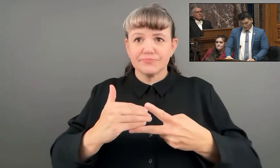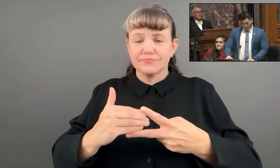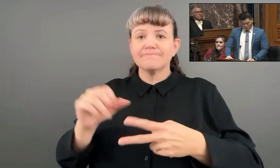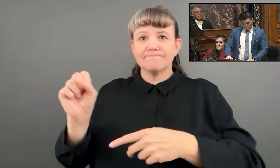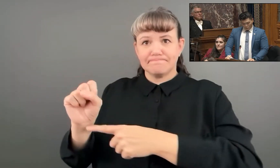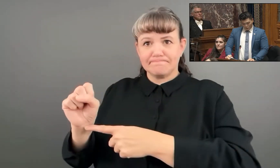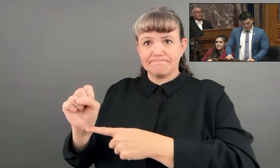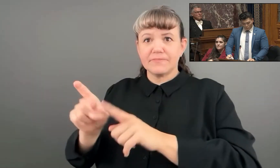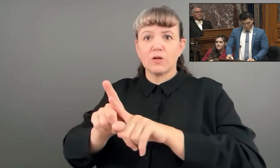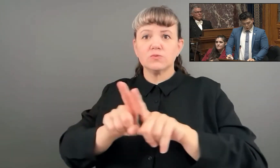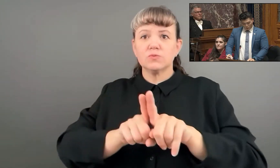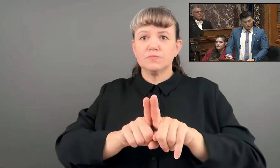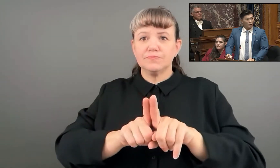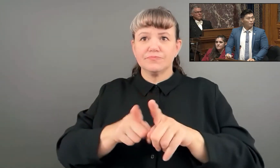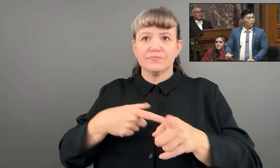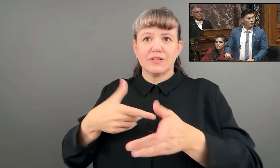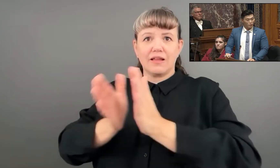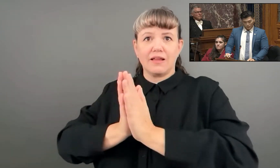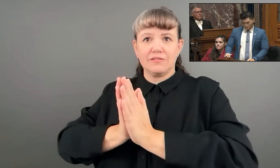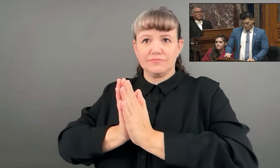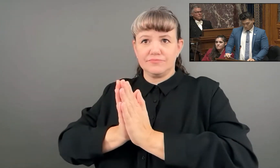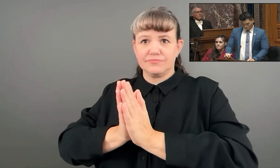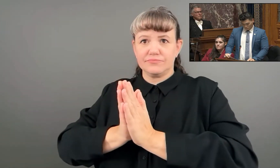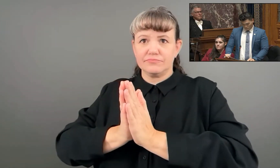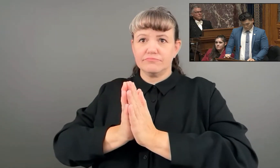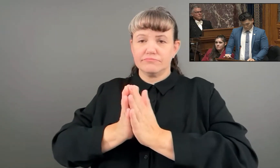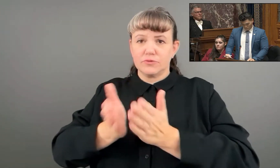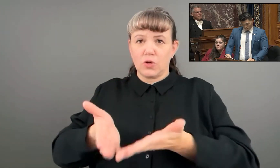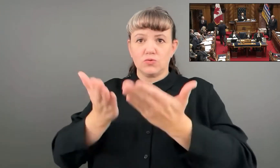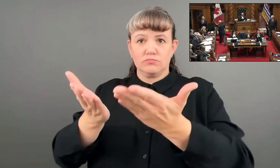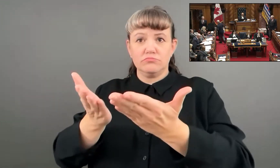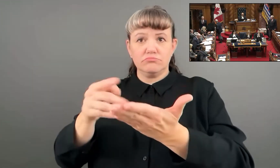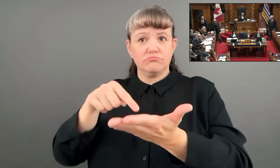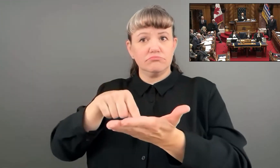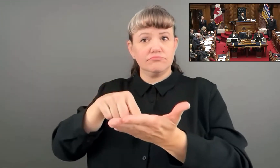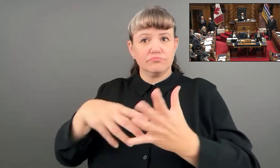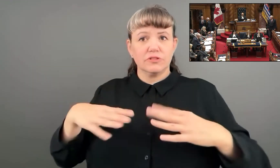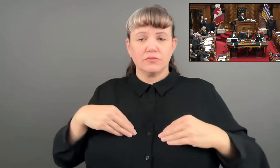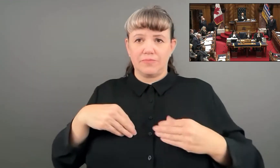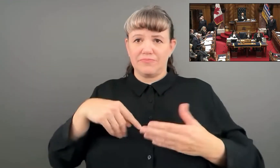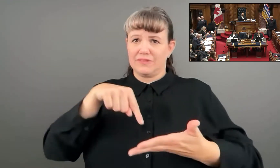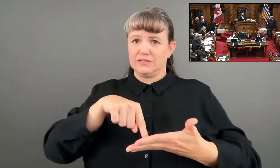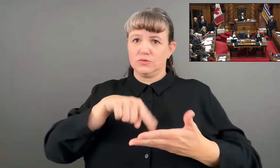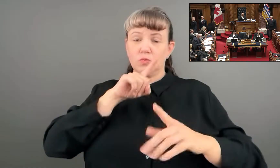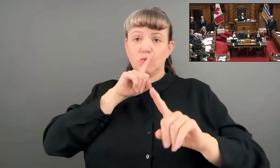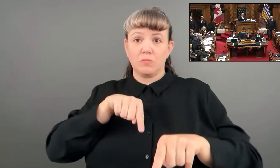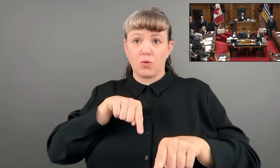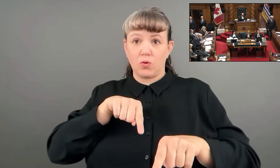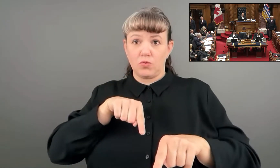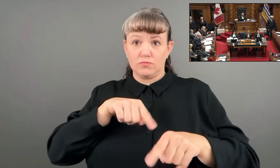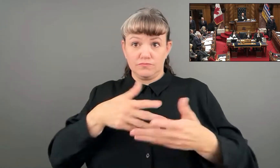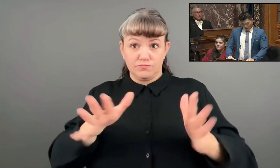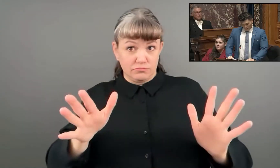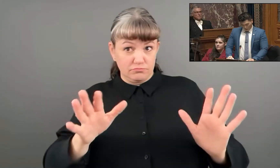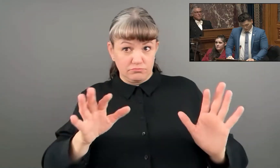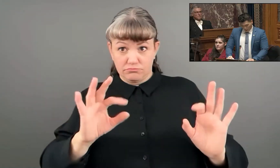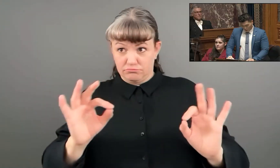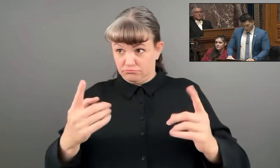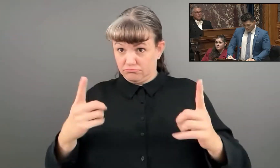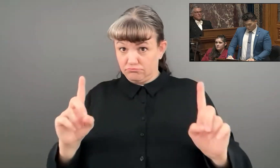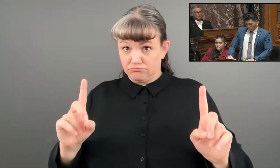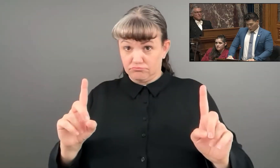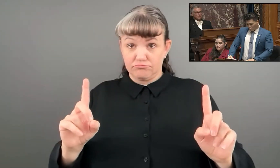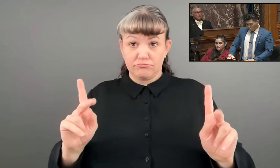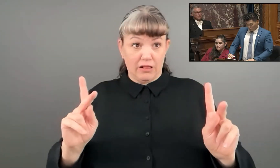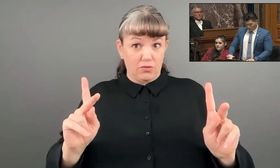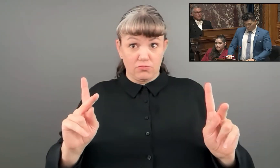leave of the House to move a motion to adopt the report. Is leave granted? Please proceed. Thank you,